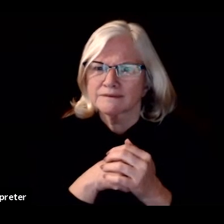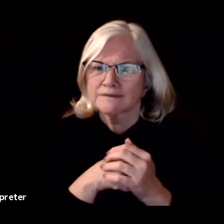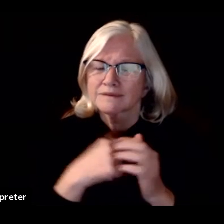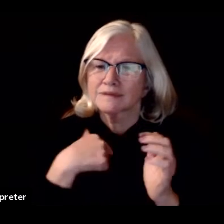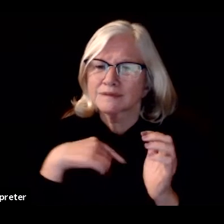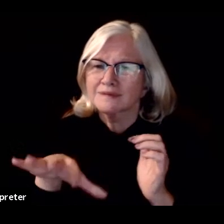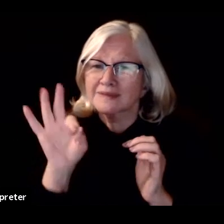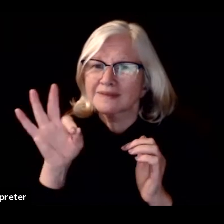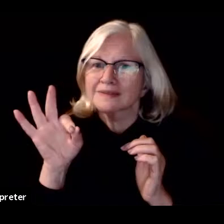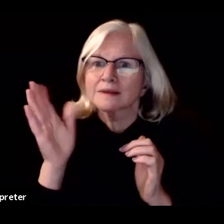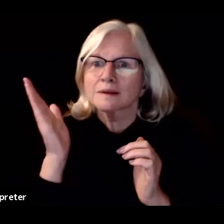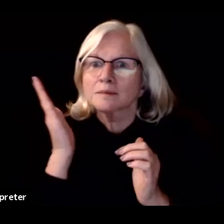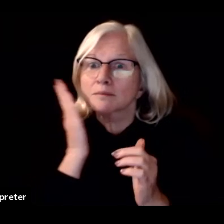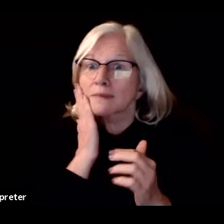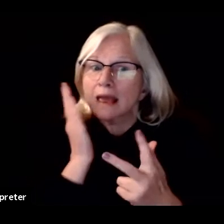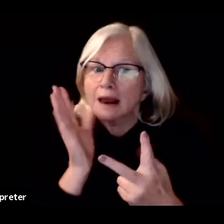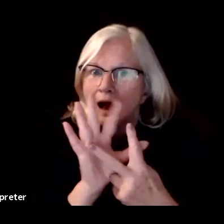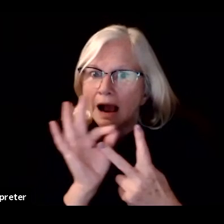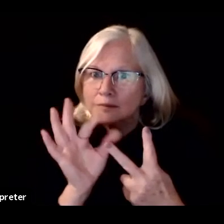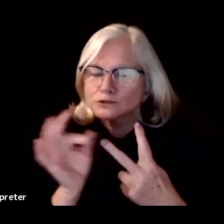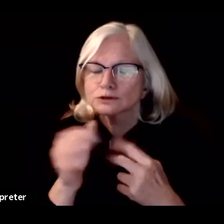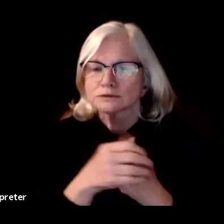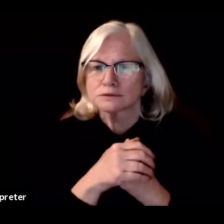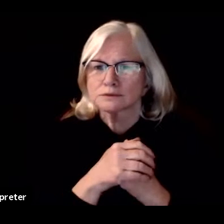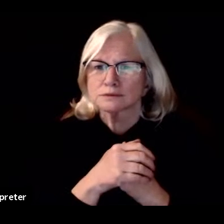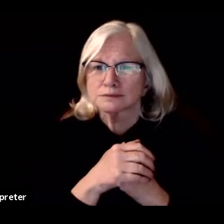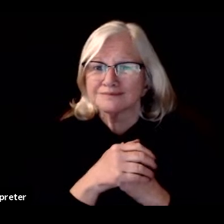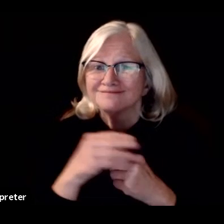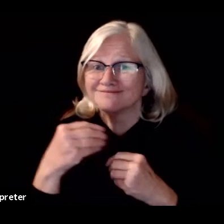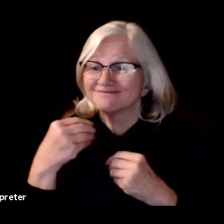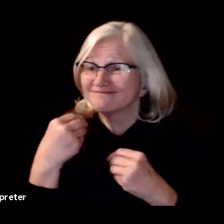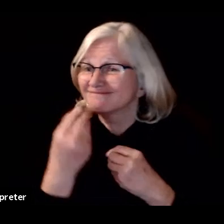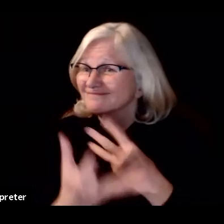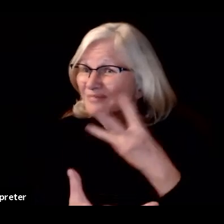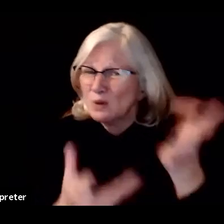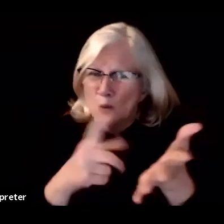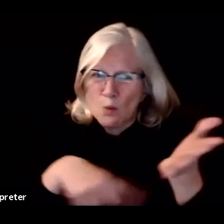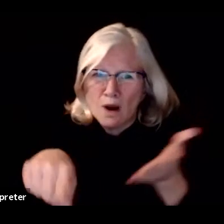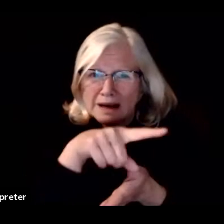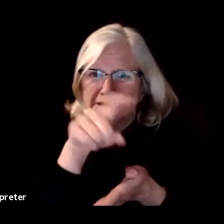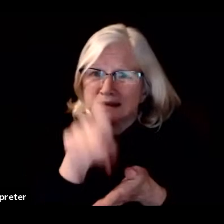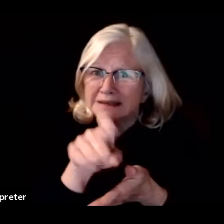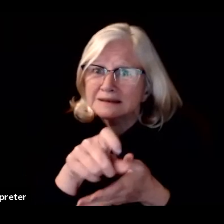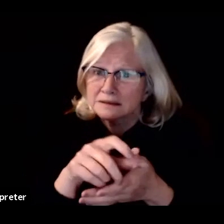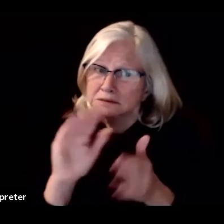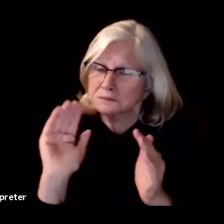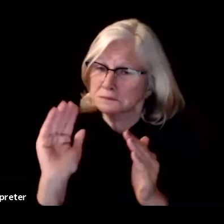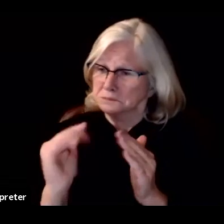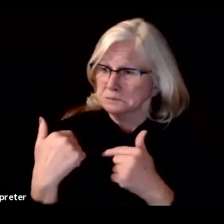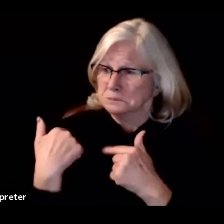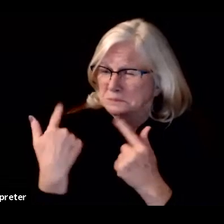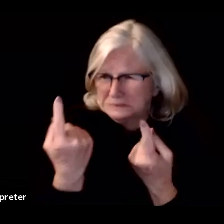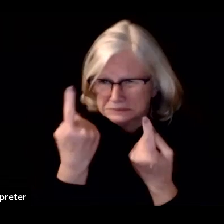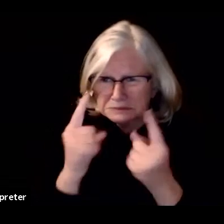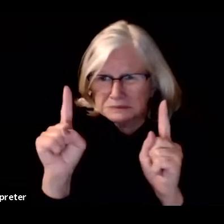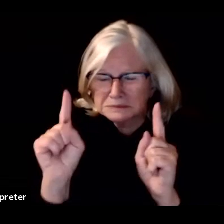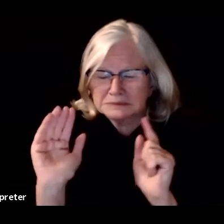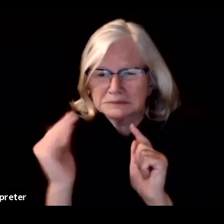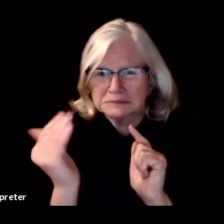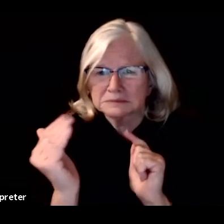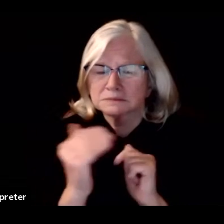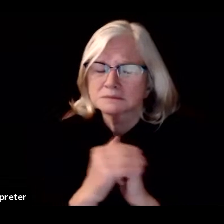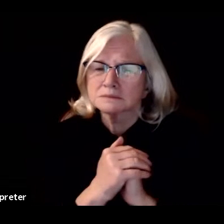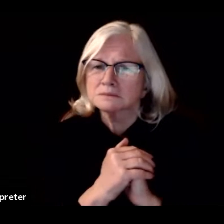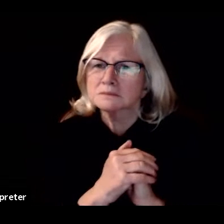available in real time. That's been a very successful approach to date. We've talked about the fact that hospitals have been pretty